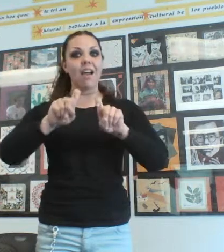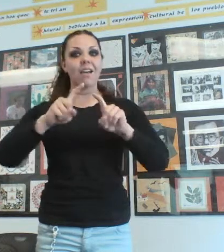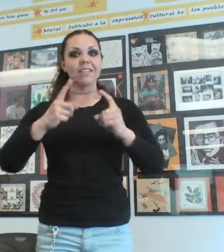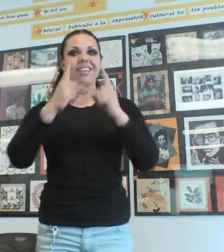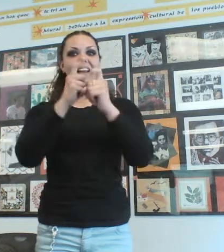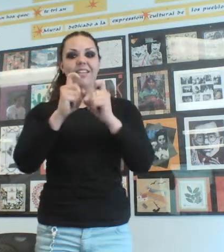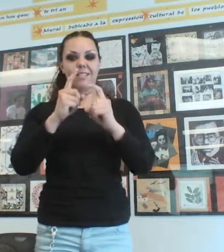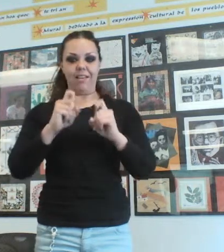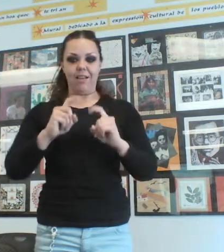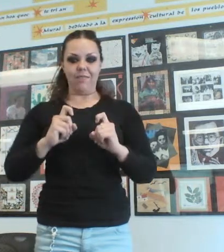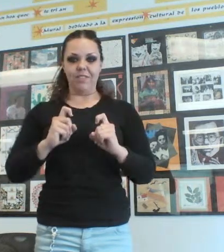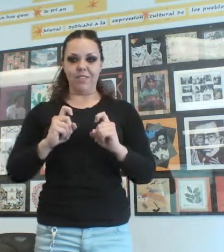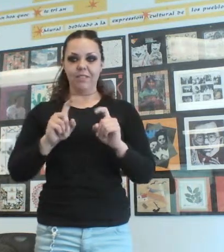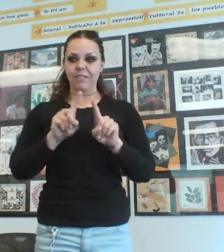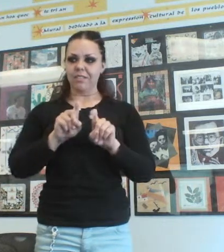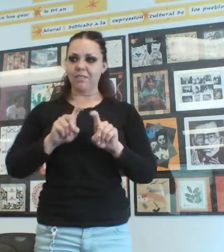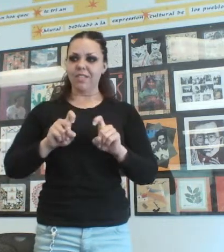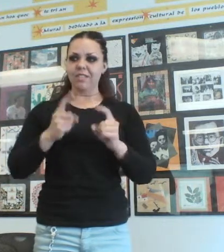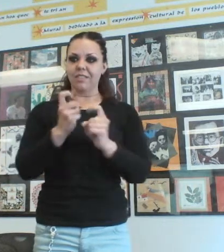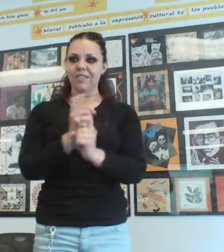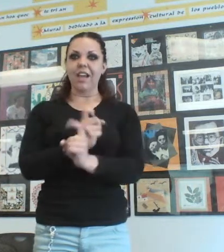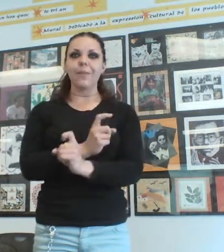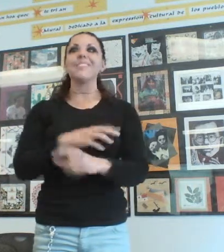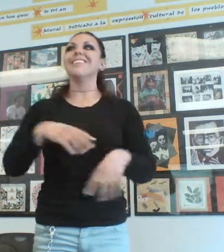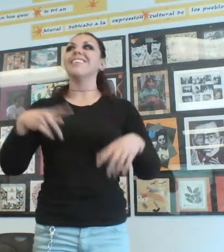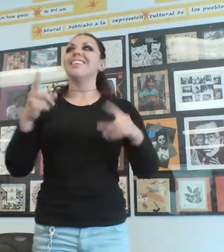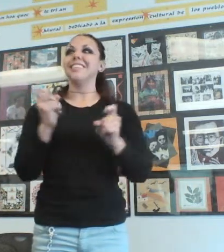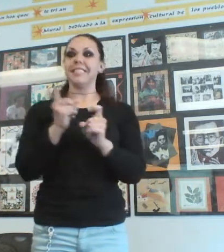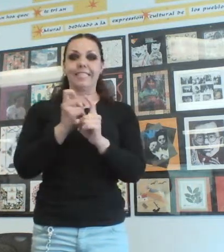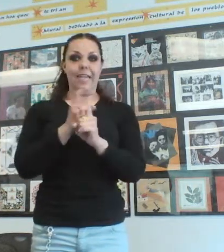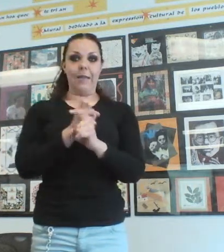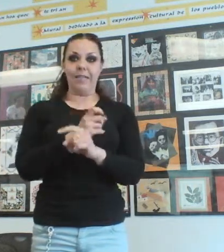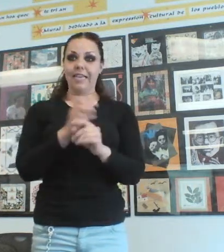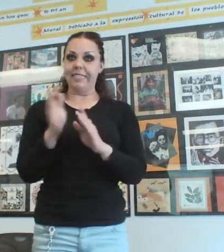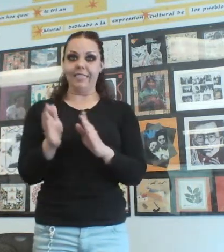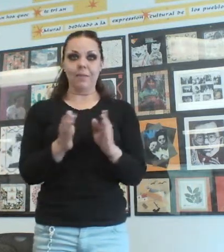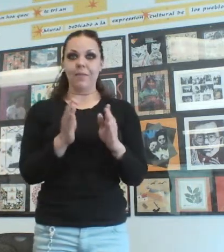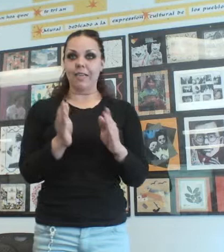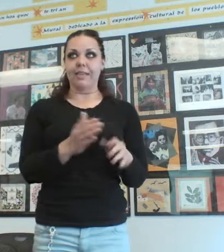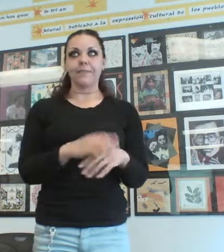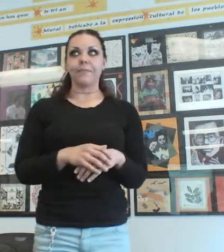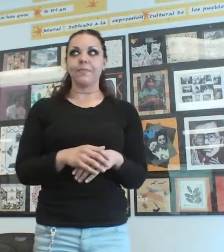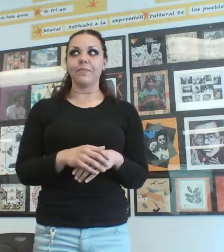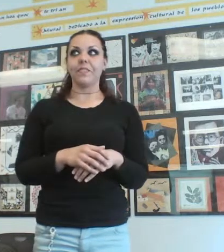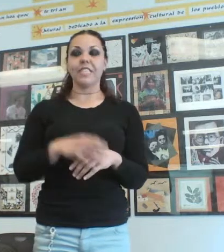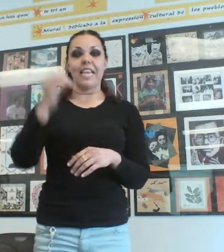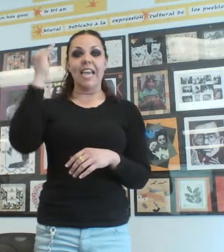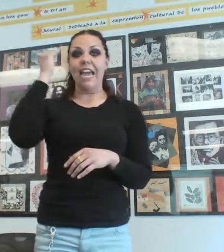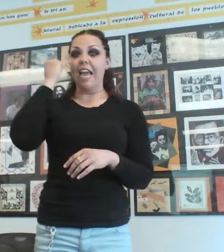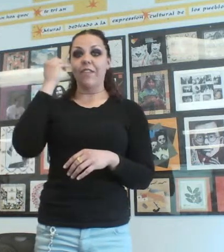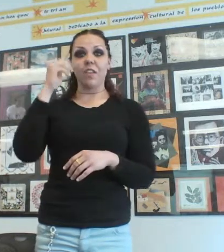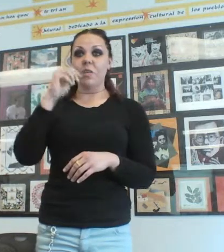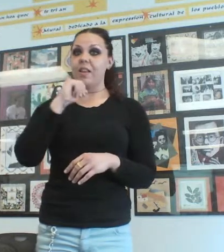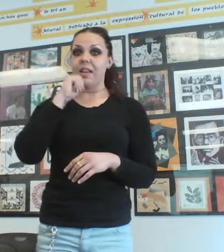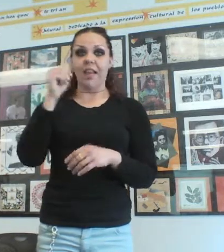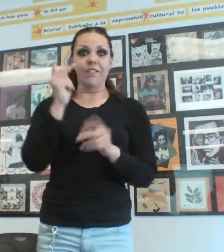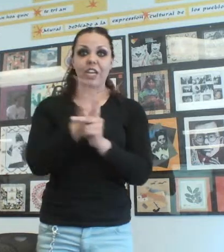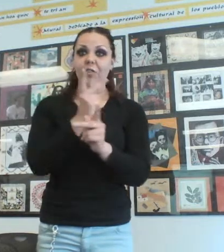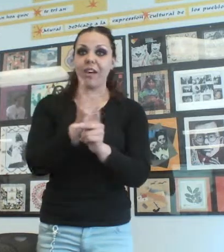the cosmos. Seriously, if you haven't figured it out yet, it's really hard. It's